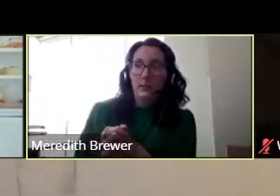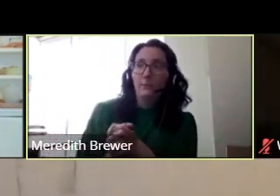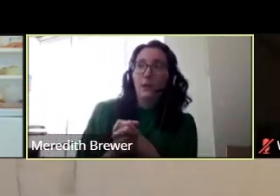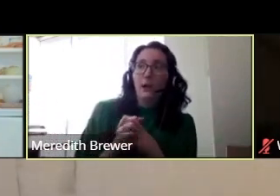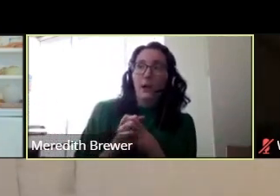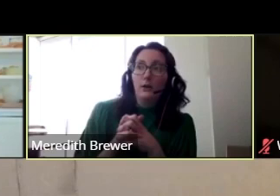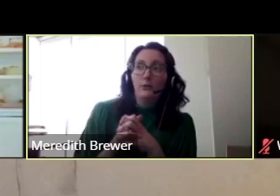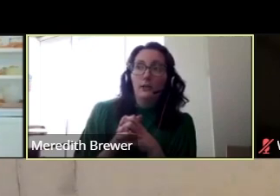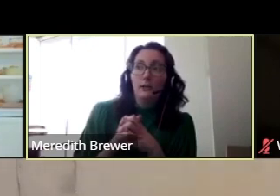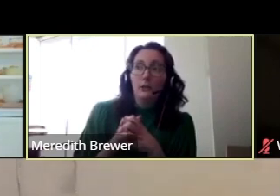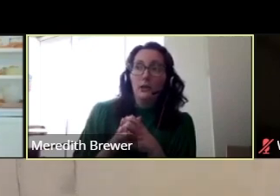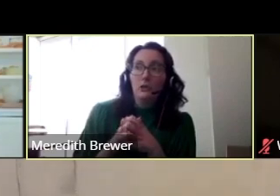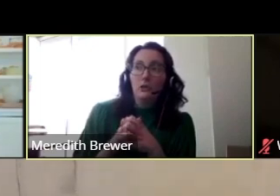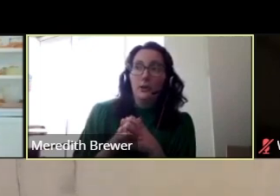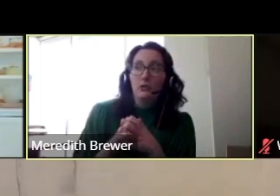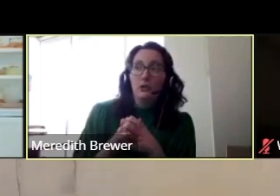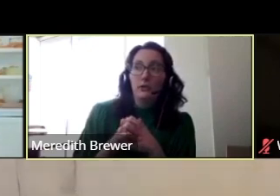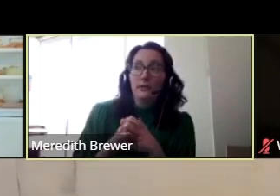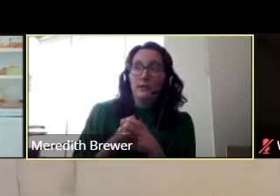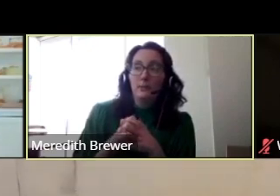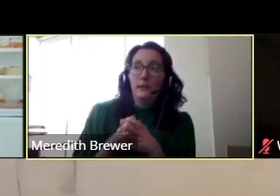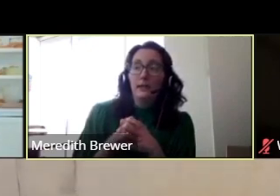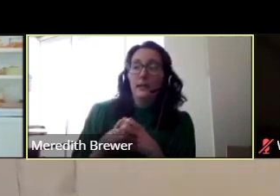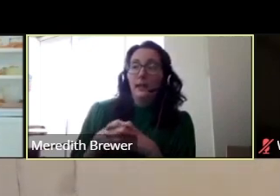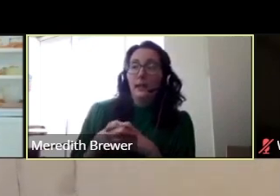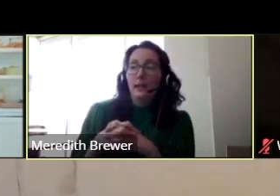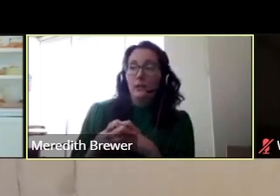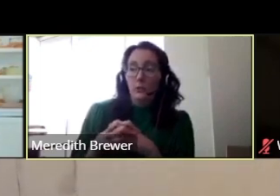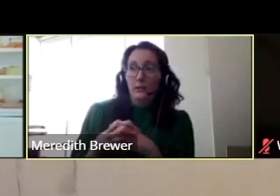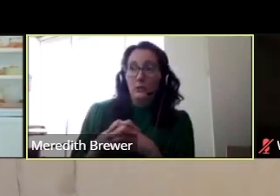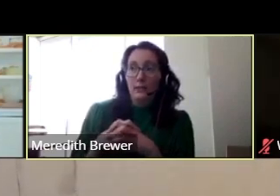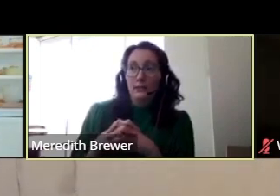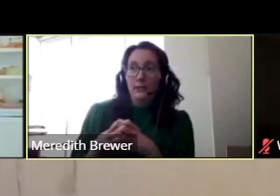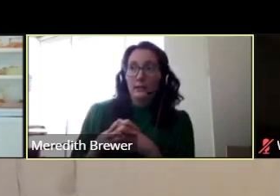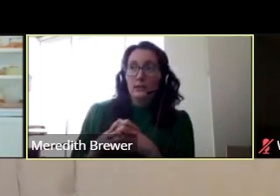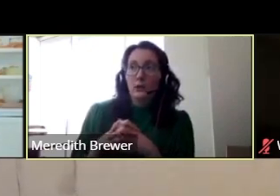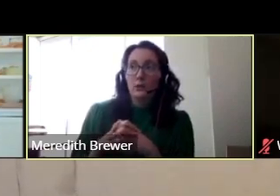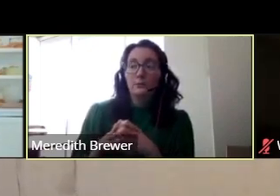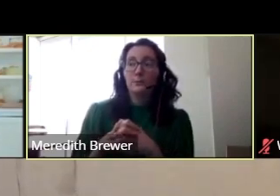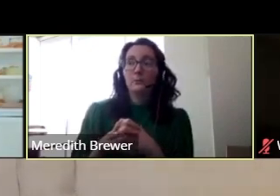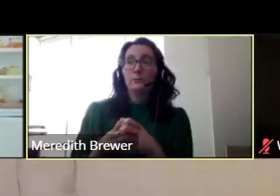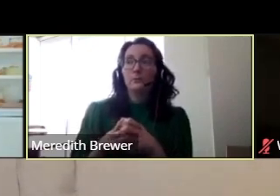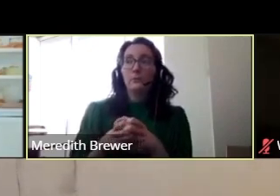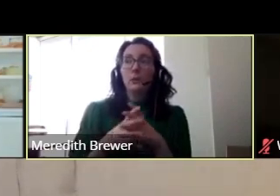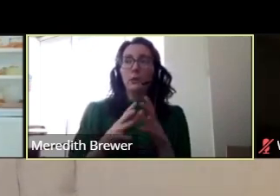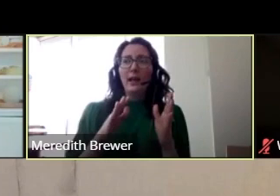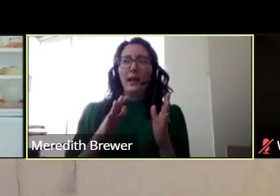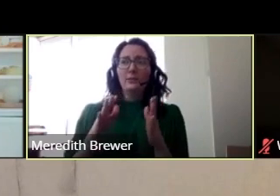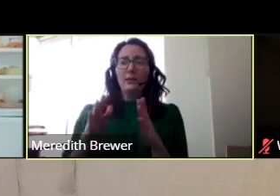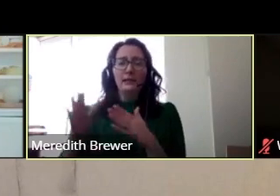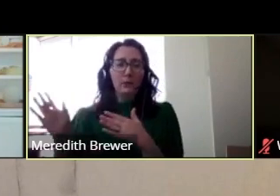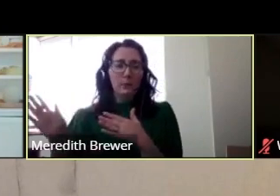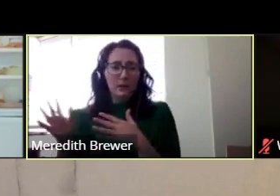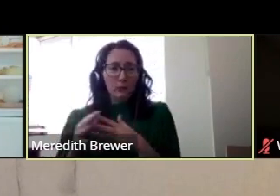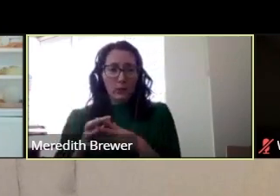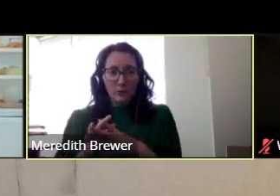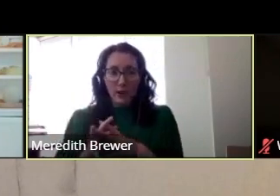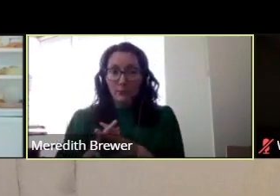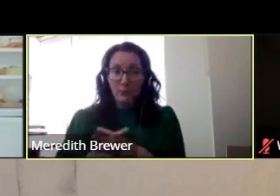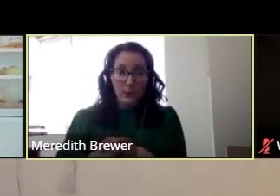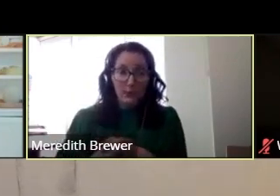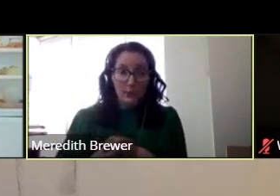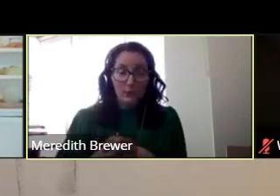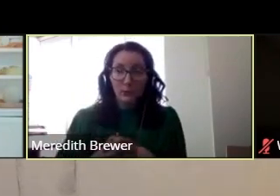system for consideration by the General Assembly in 2026. So you can kind of see a little bit of a roadmap